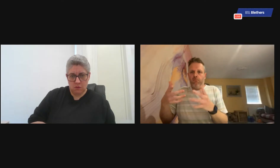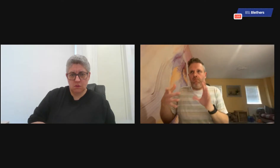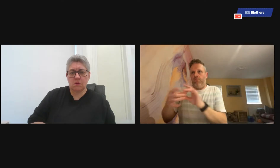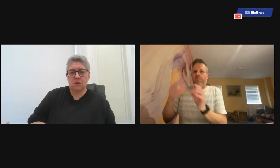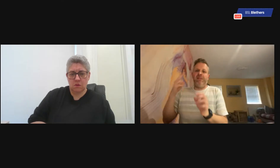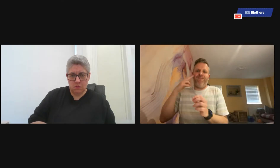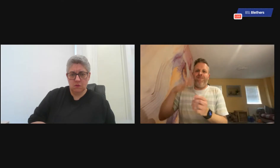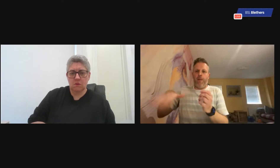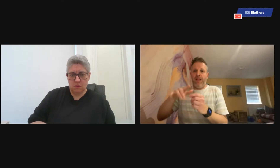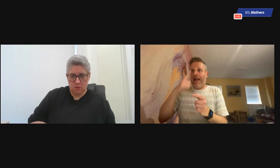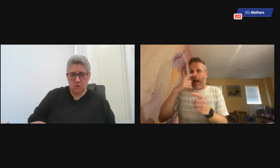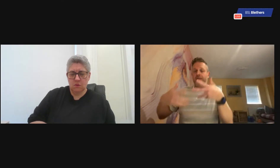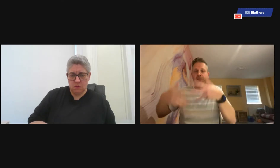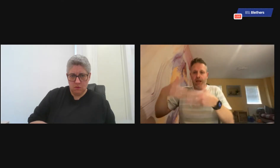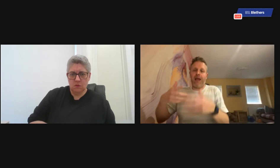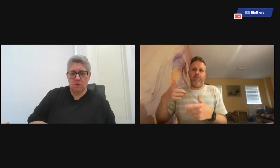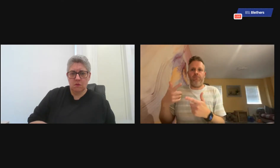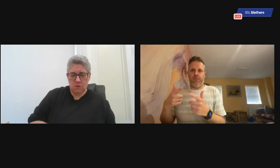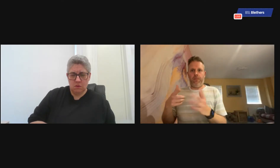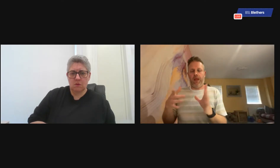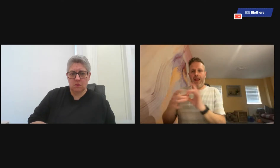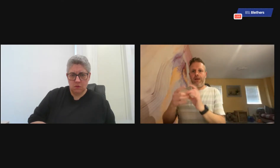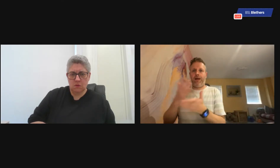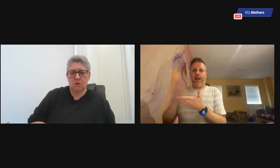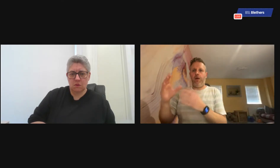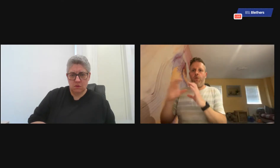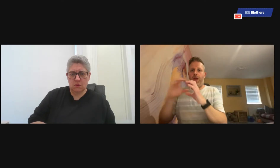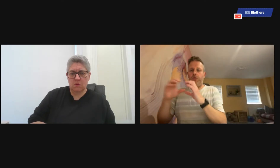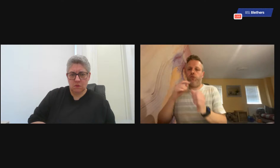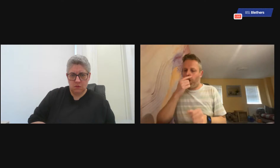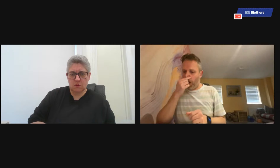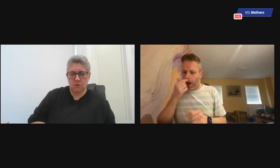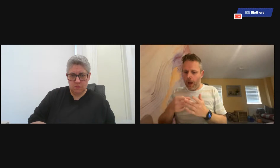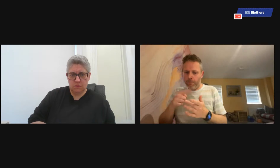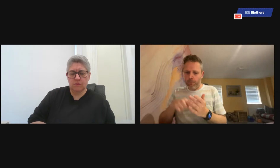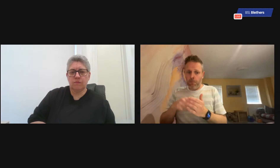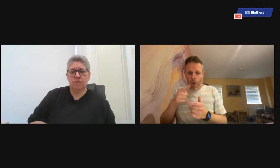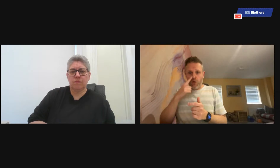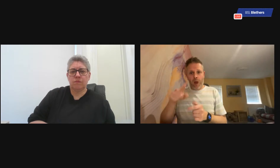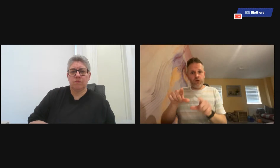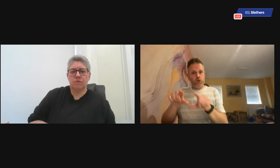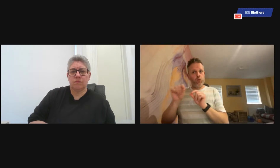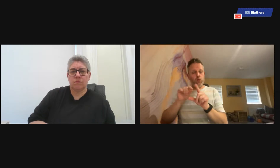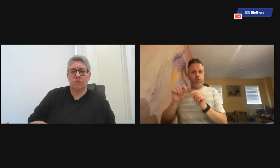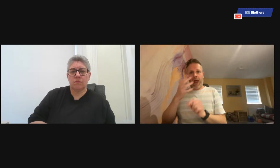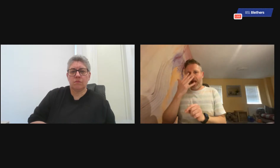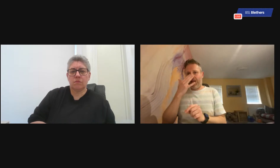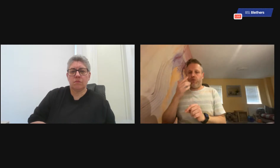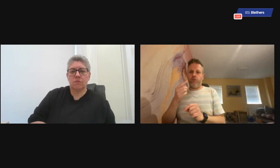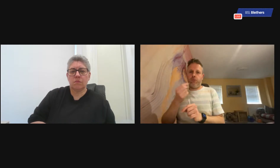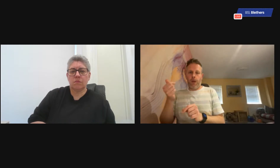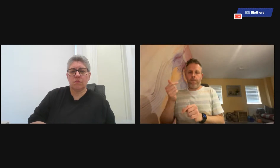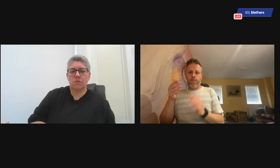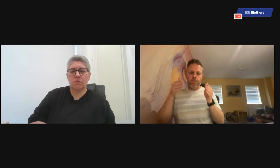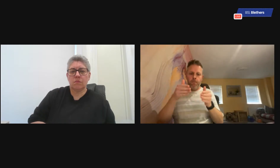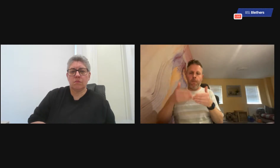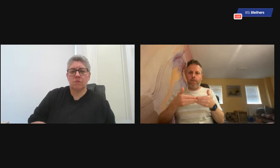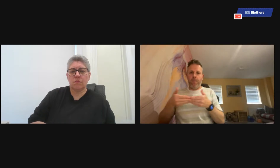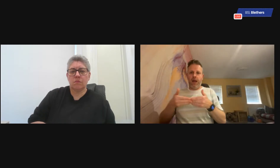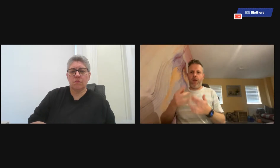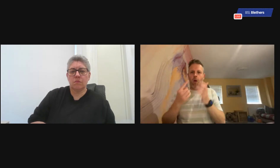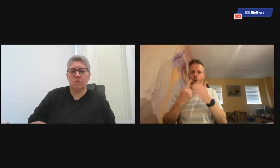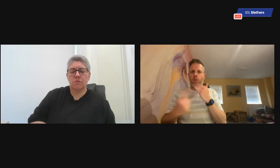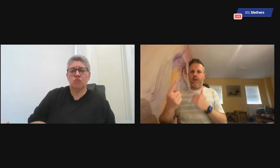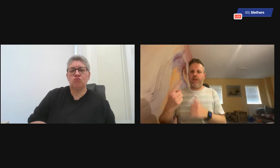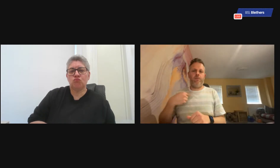I wanted a deaf child or perhaps someone who could sign if they're from a deaf family, for example. So there might be clear communication between us. You